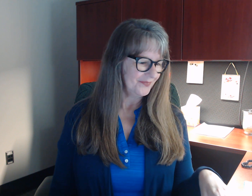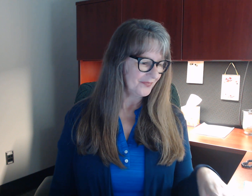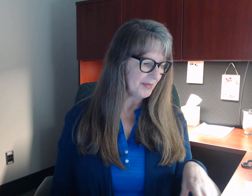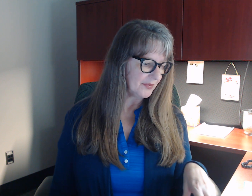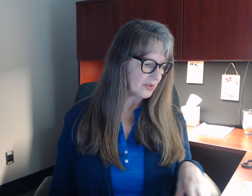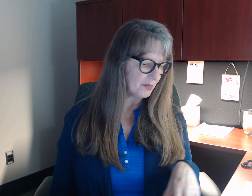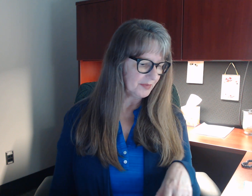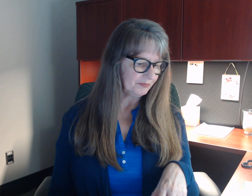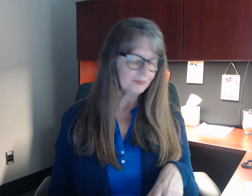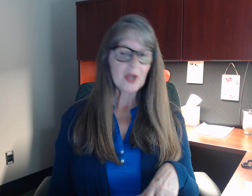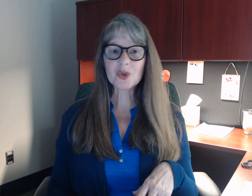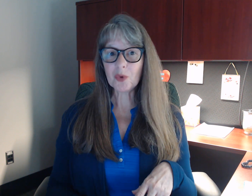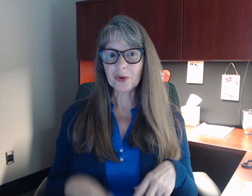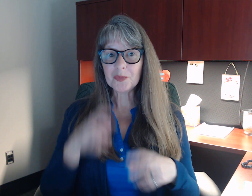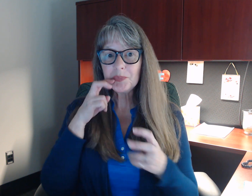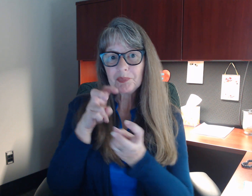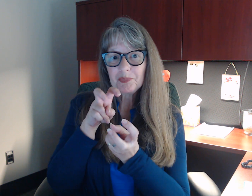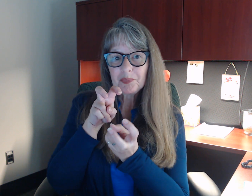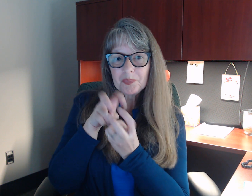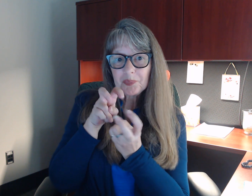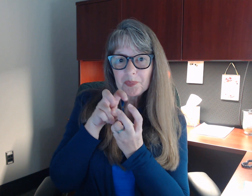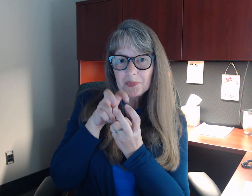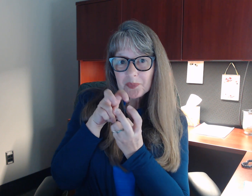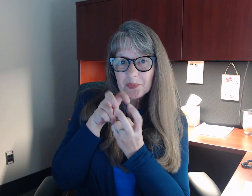Your mouth is open. Squirrel.